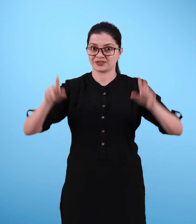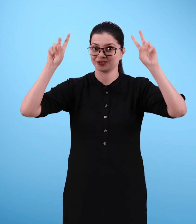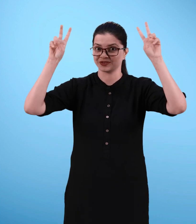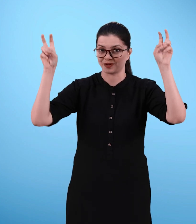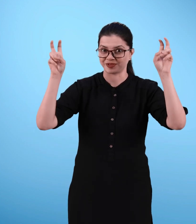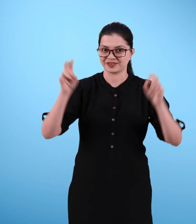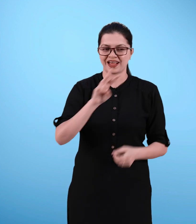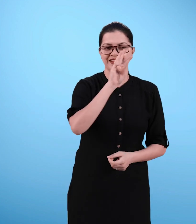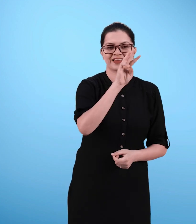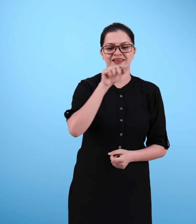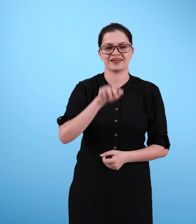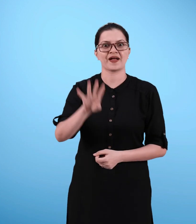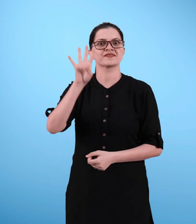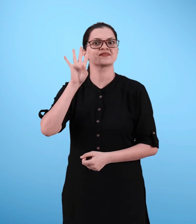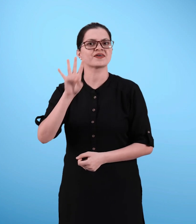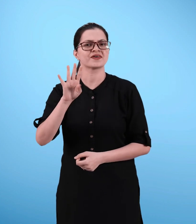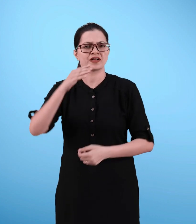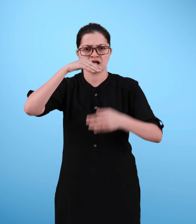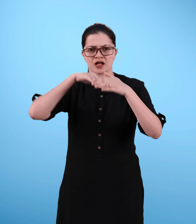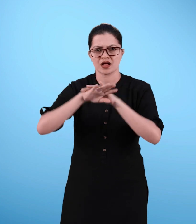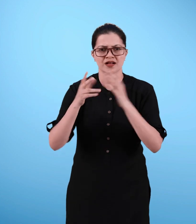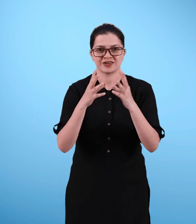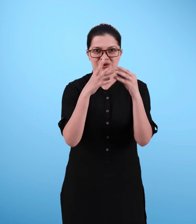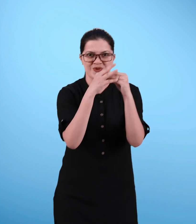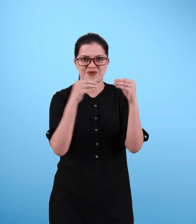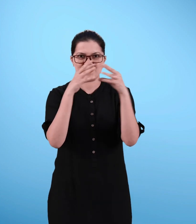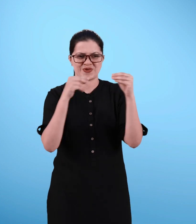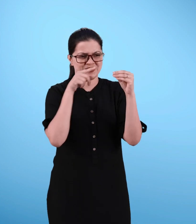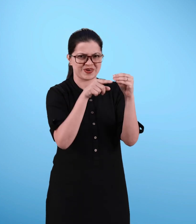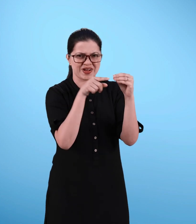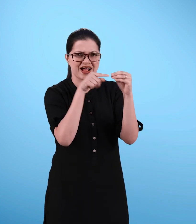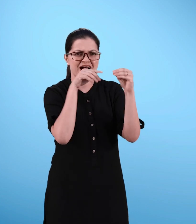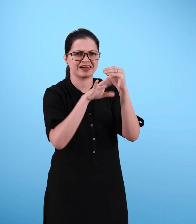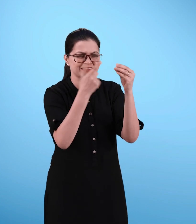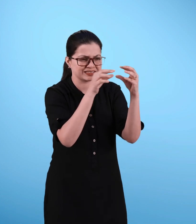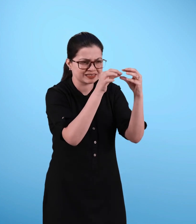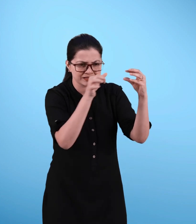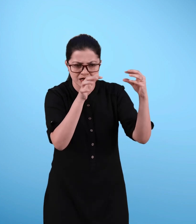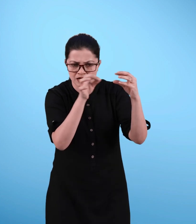3.4. Start. 3.4. Spinning cotton yarn. Spinning cotton yarn.